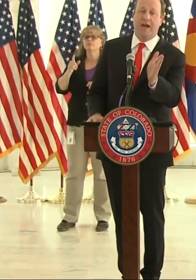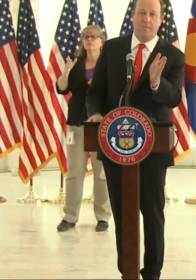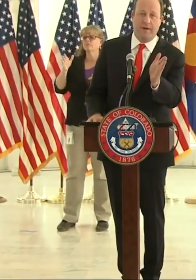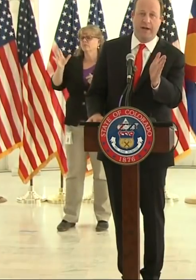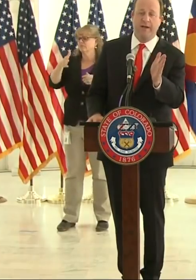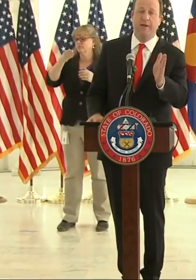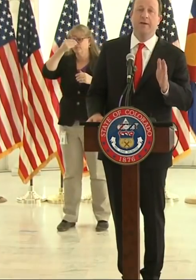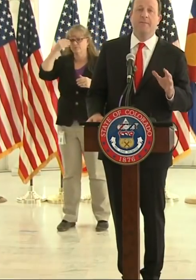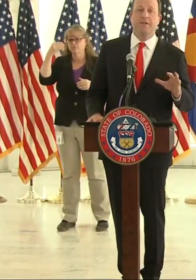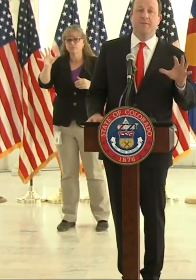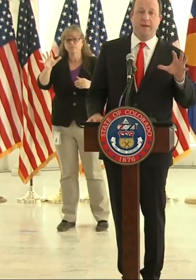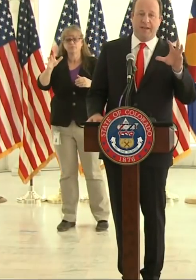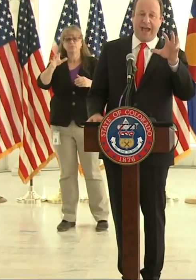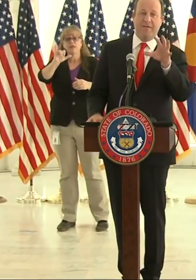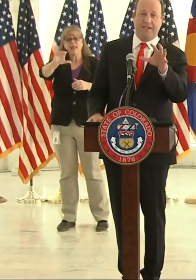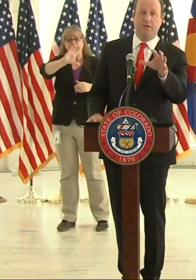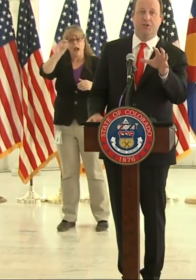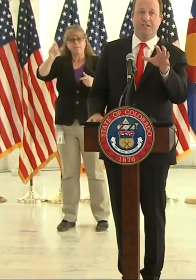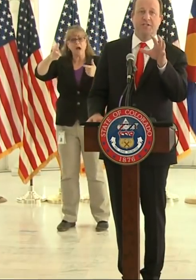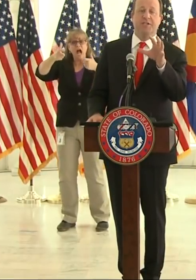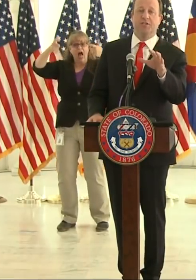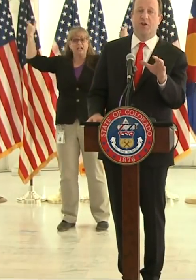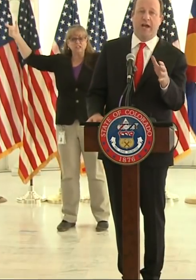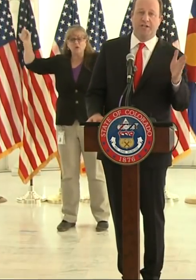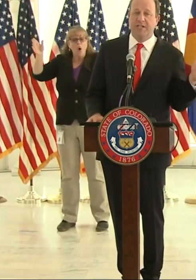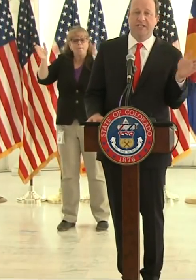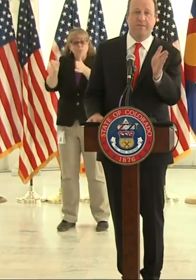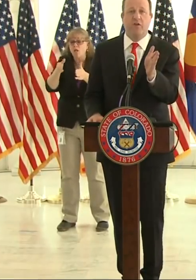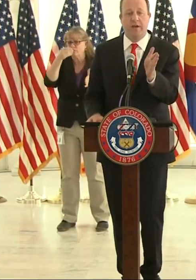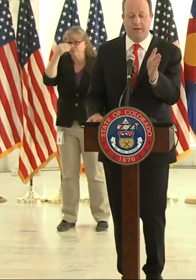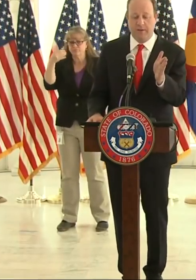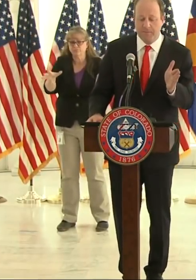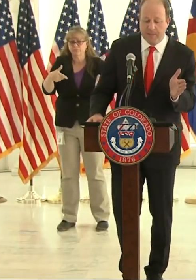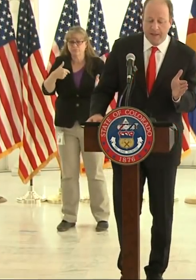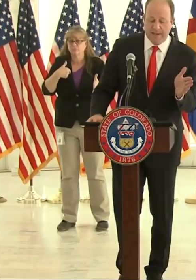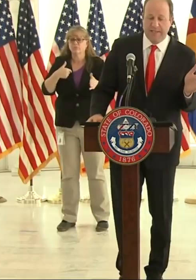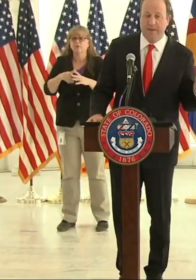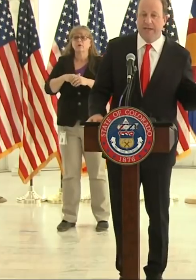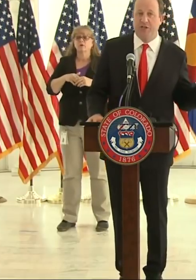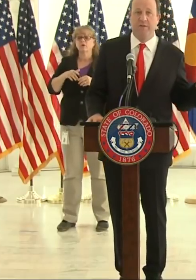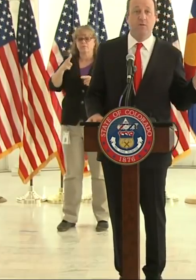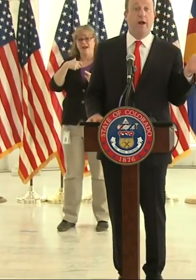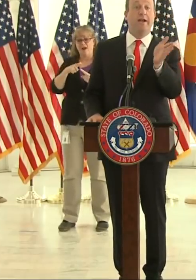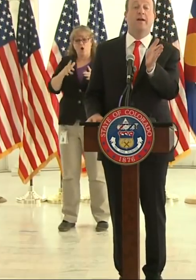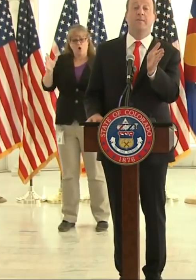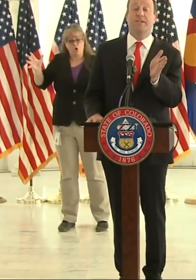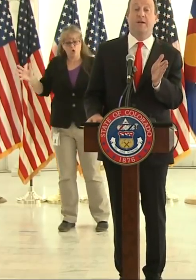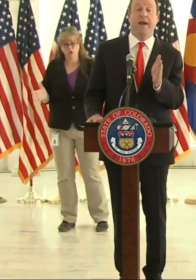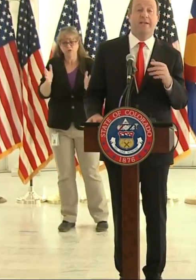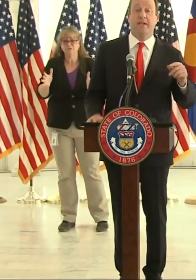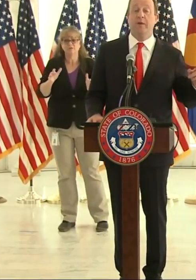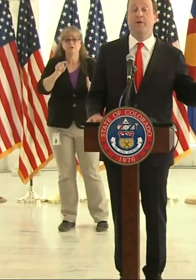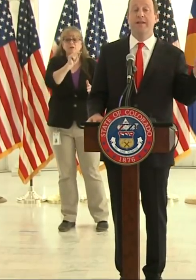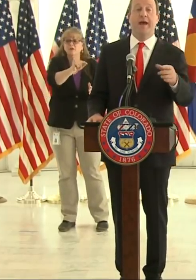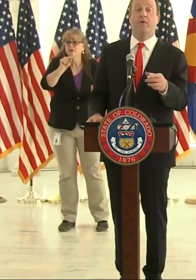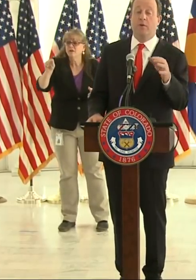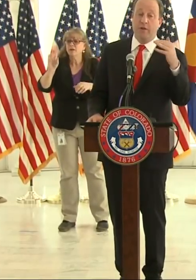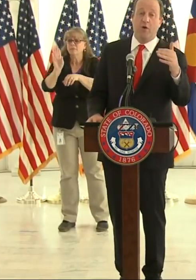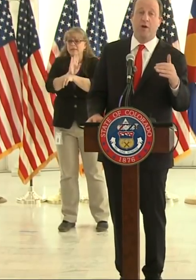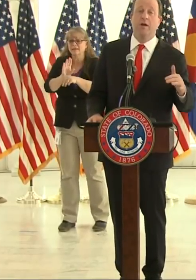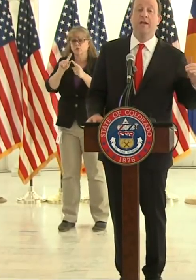this entire period to be able to have that social distancing enshrined. Just because they've been critical doesn't mean they should have been running at 100% capacity. We